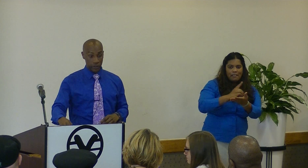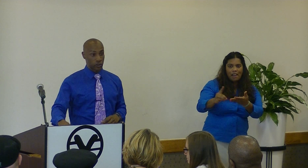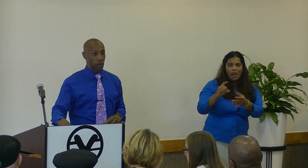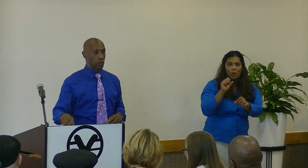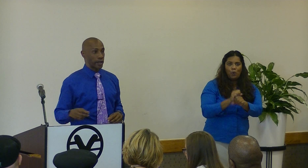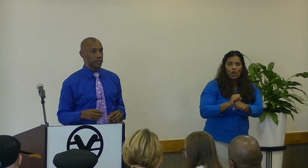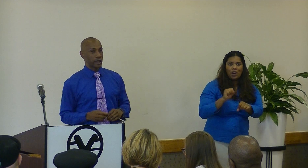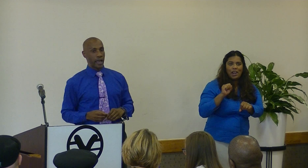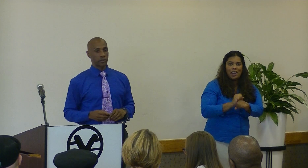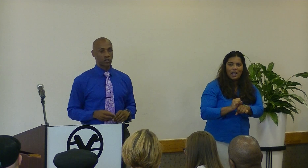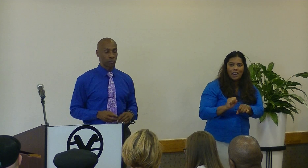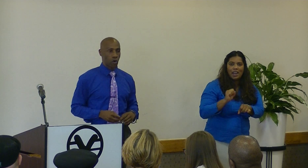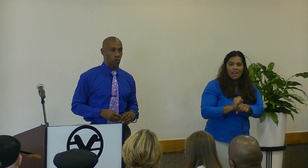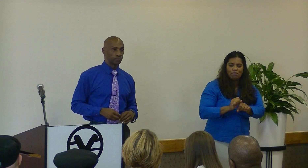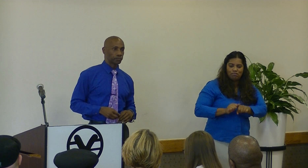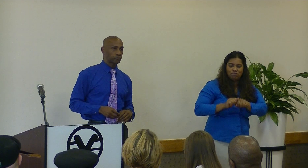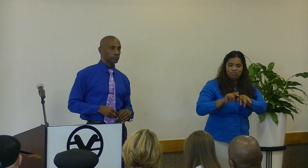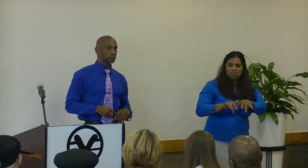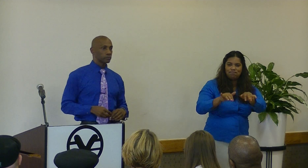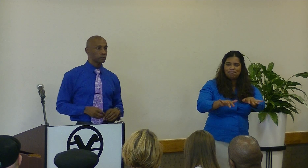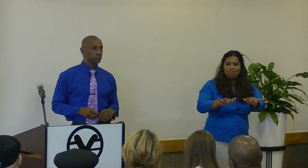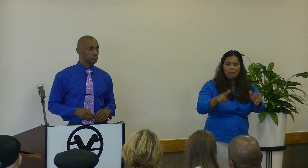all ways, great and small.